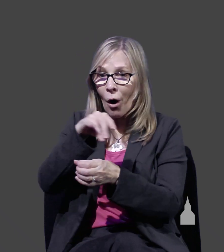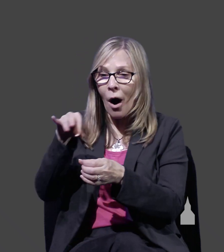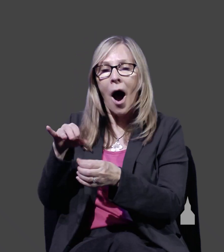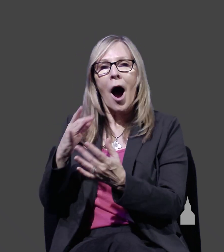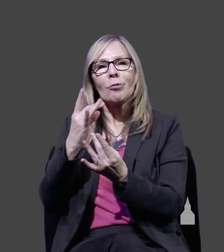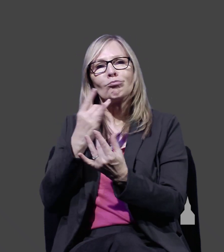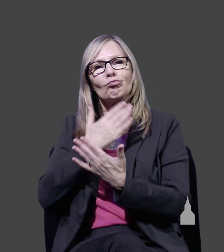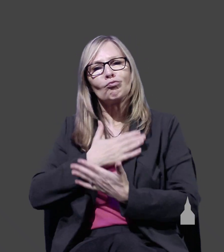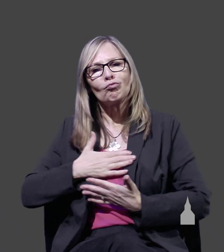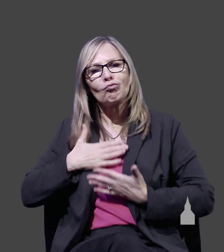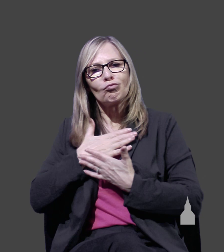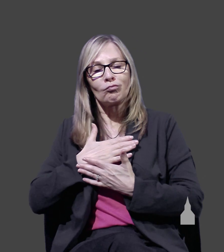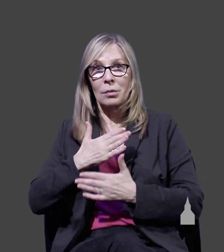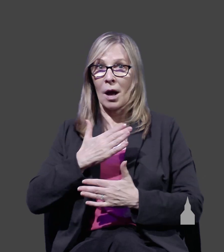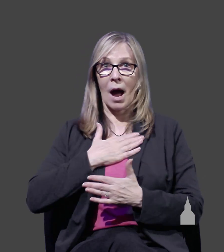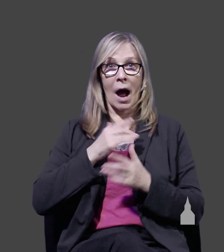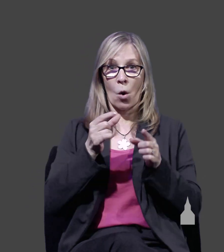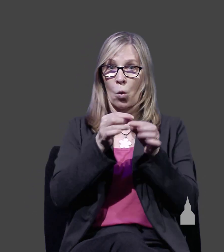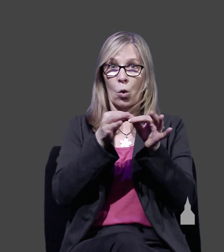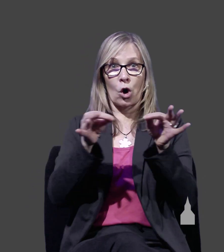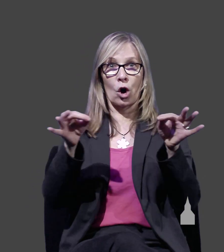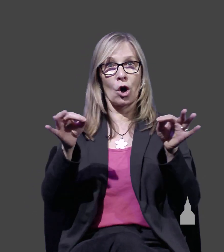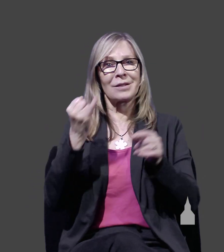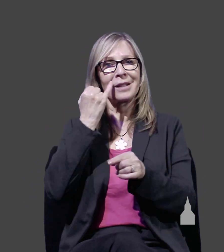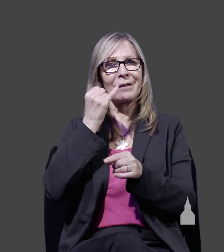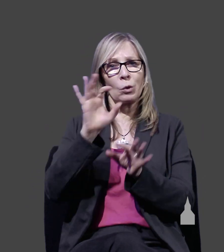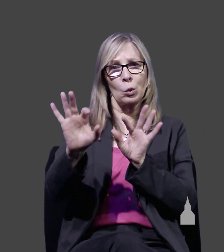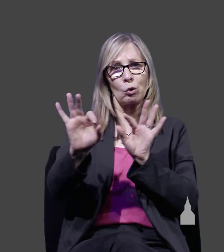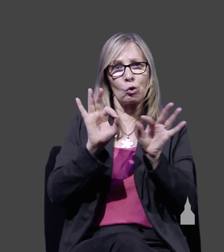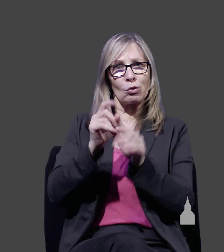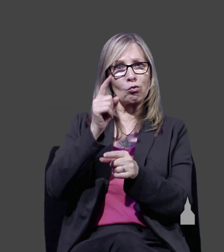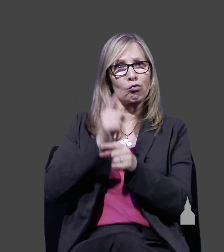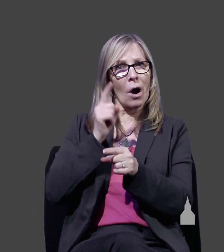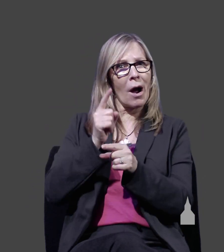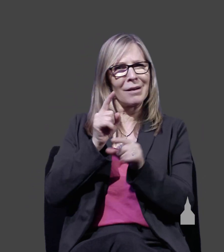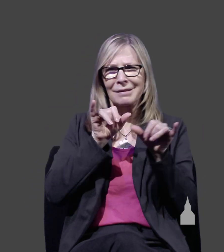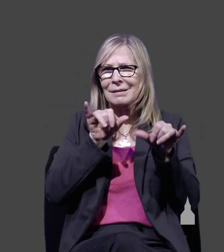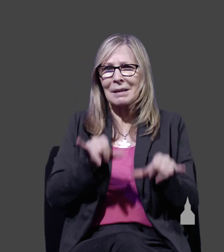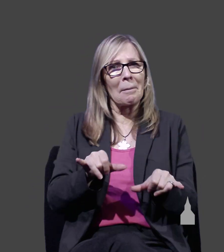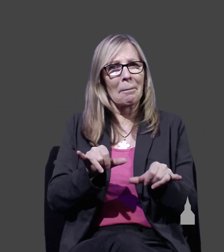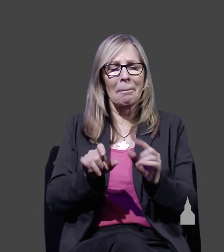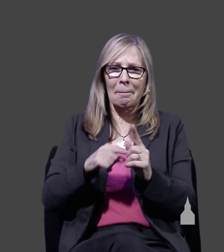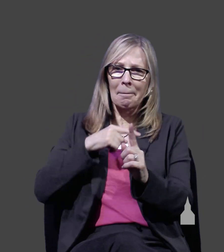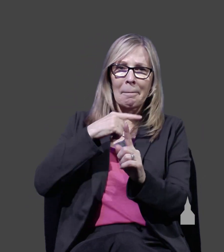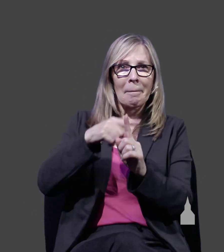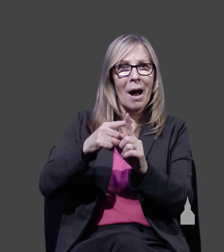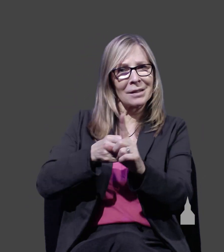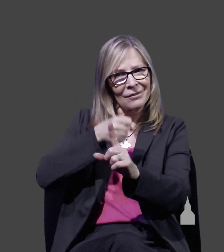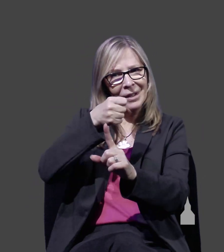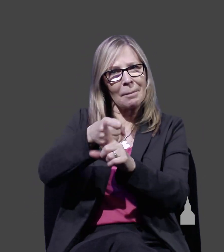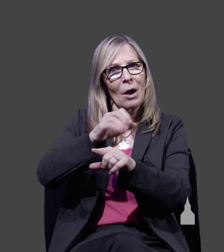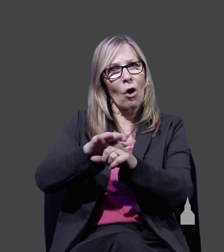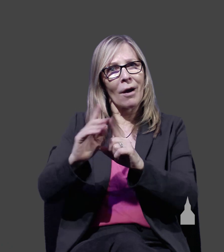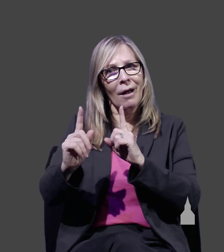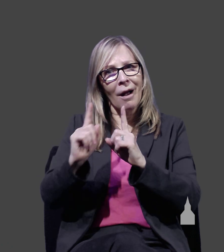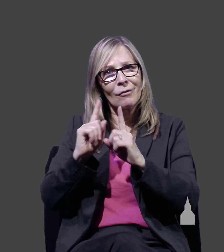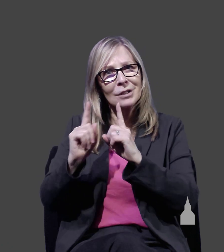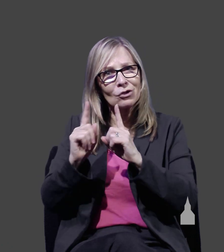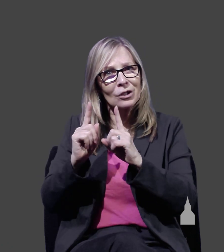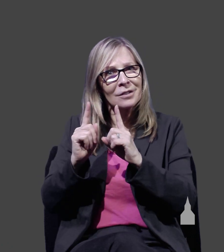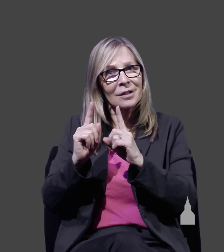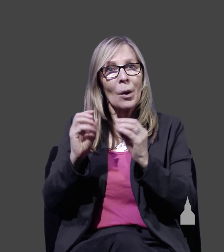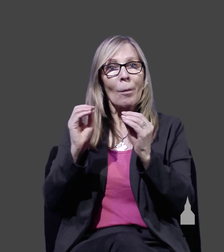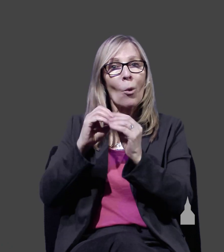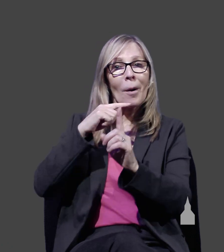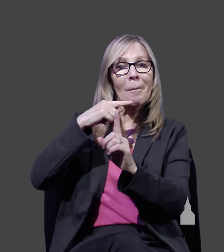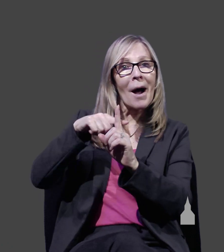our words, rightly chosen, can do the same thing. They can have a positive impact in a conversation, making things